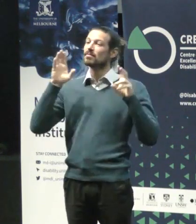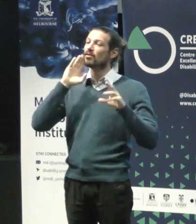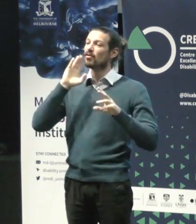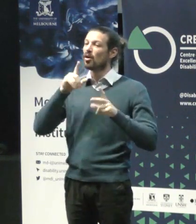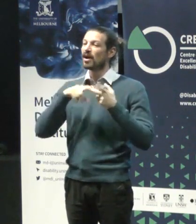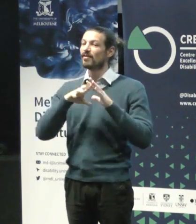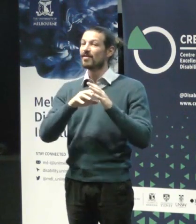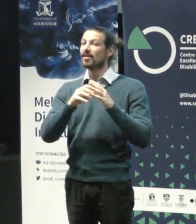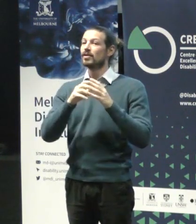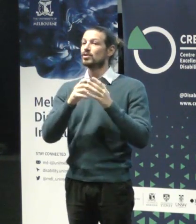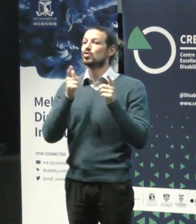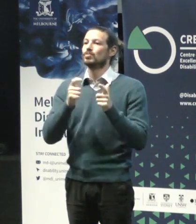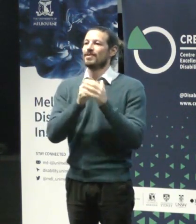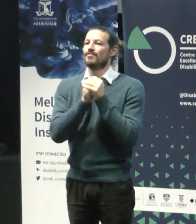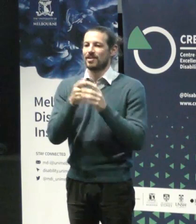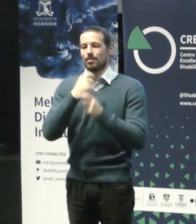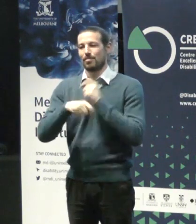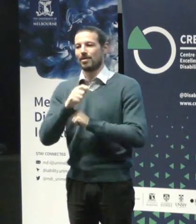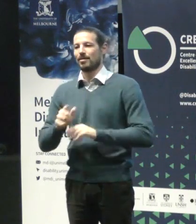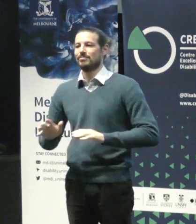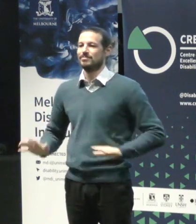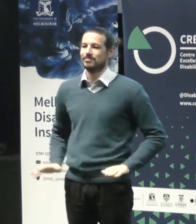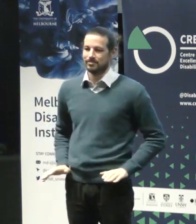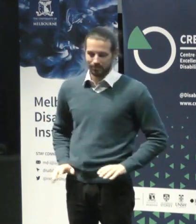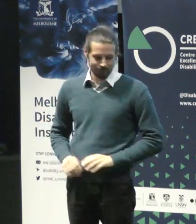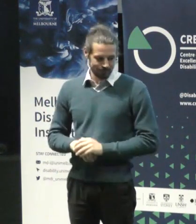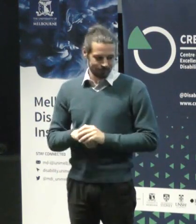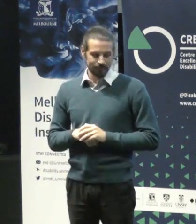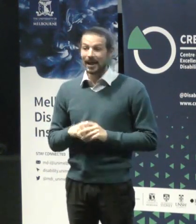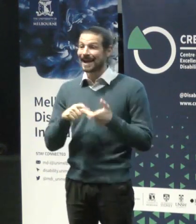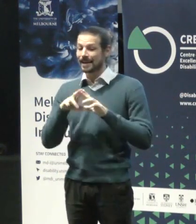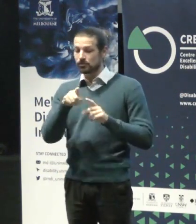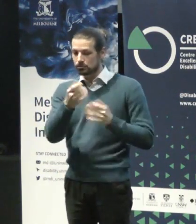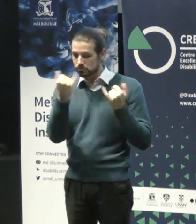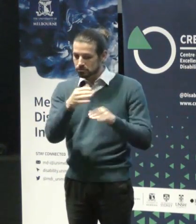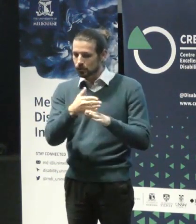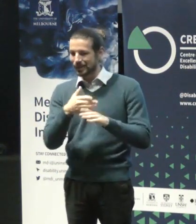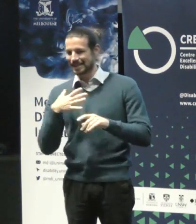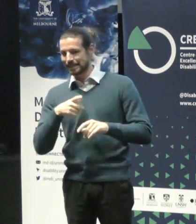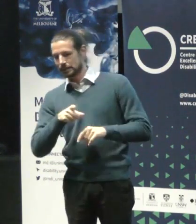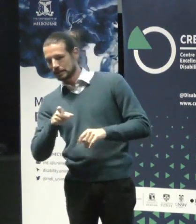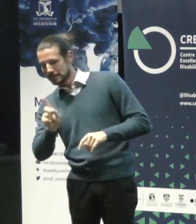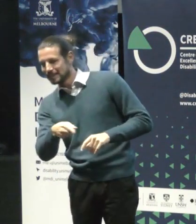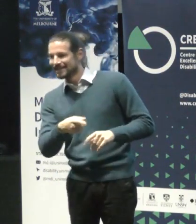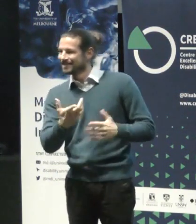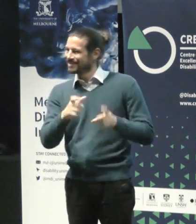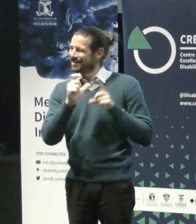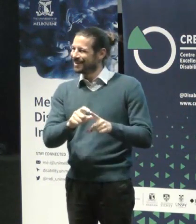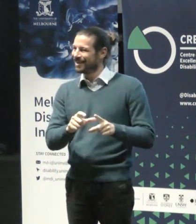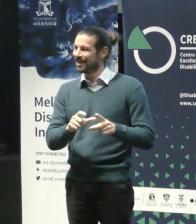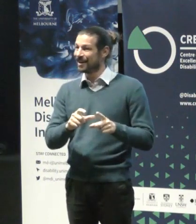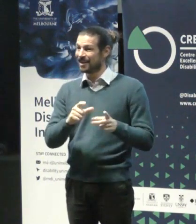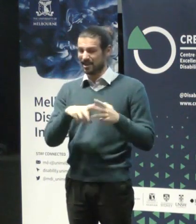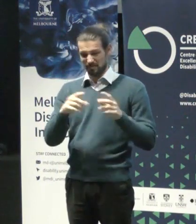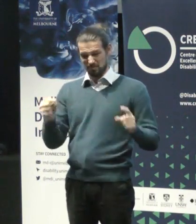friendly. And then if it goes wrong and you have to reprimand somebody, that's difficult. And if it breaks down in your friends,